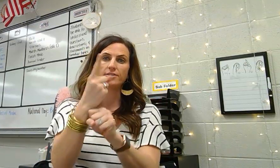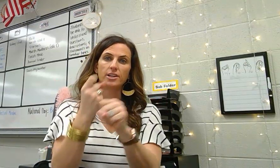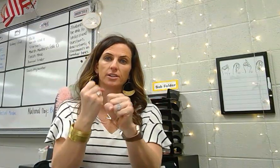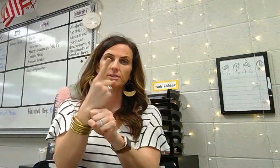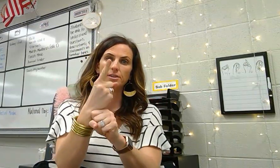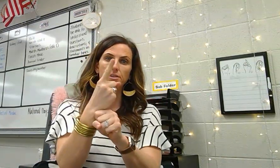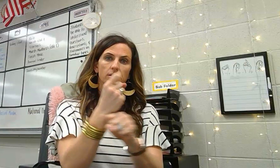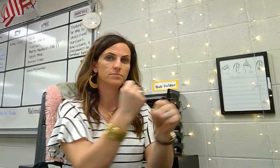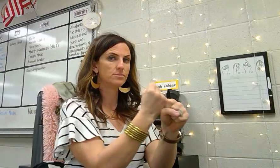every year.